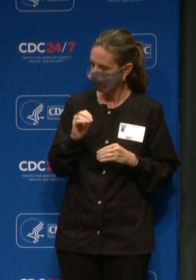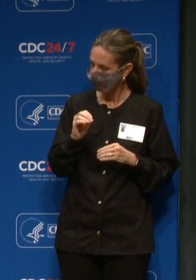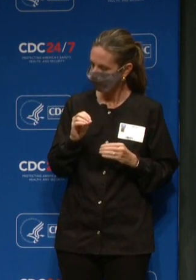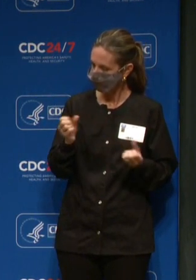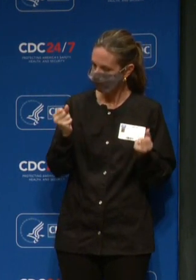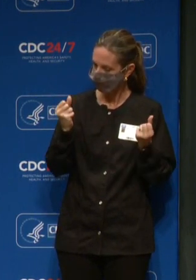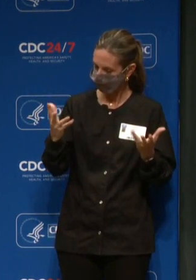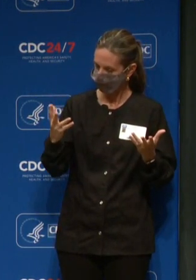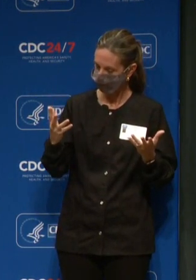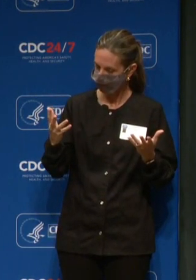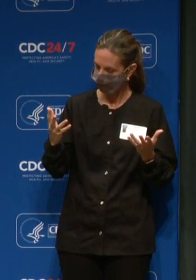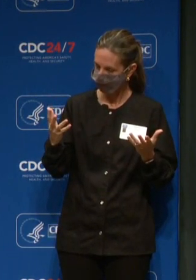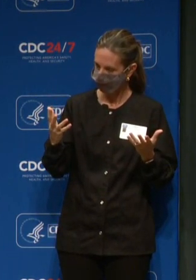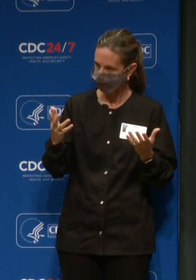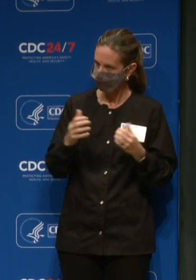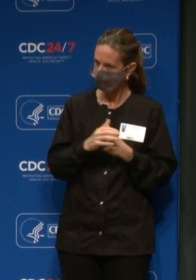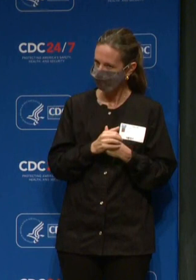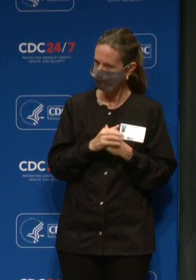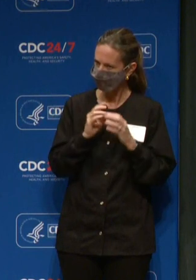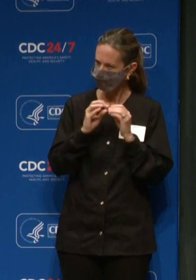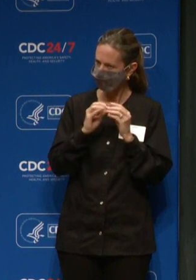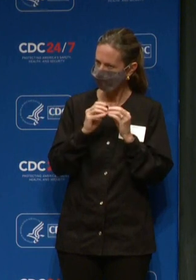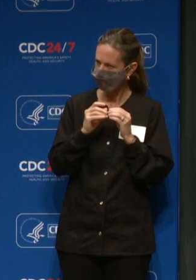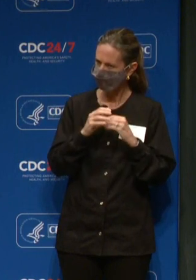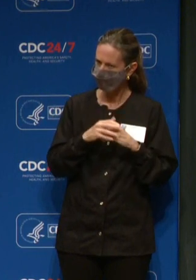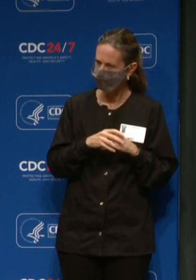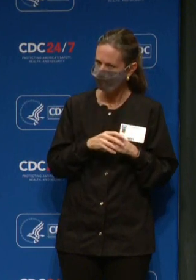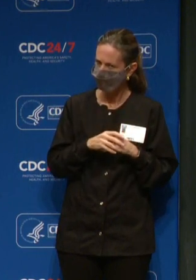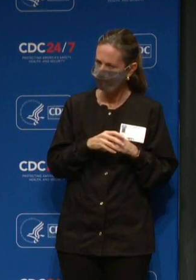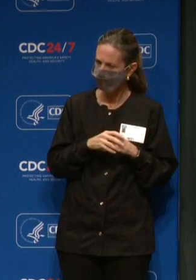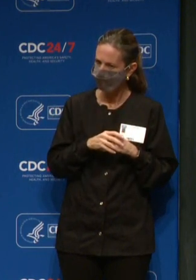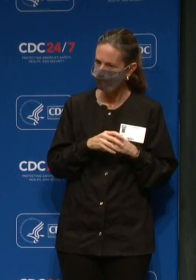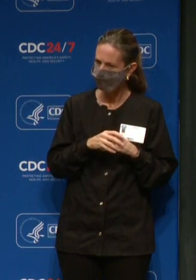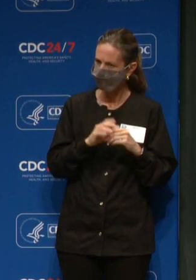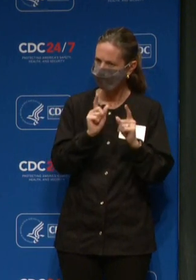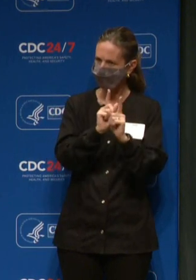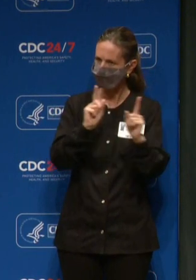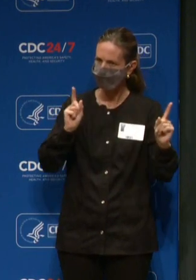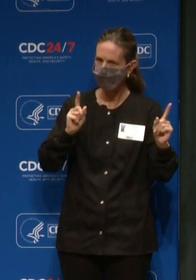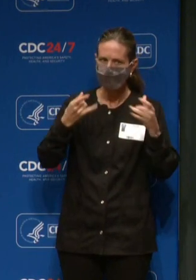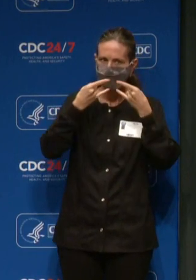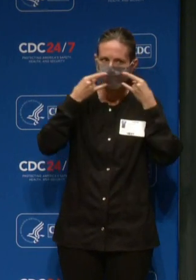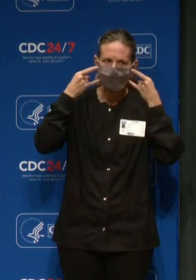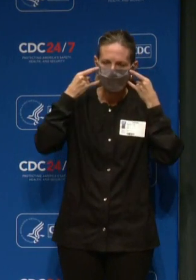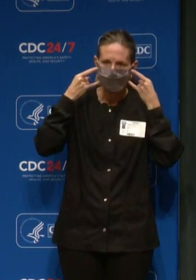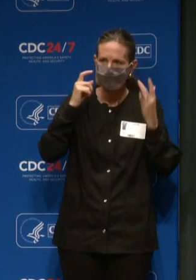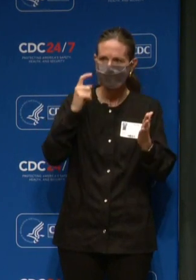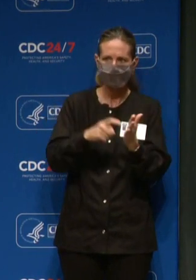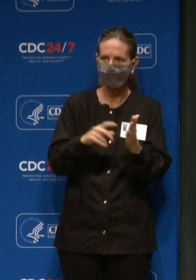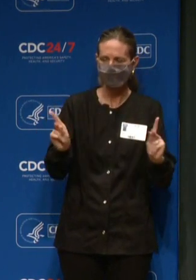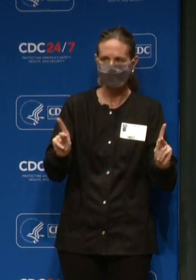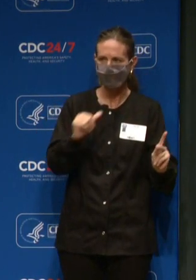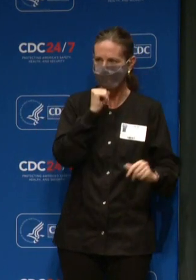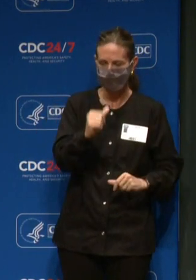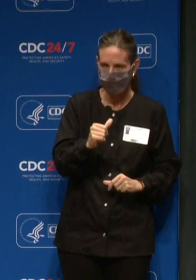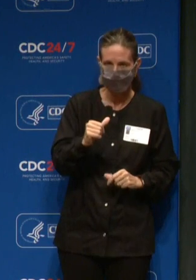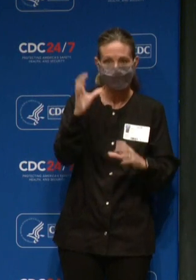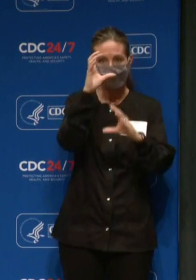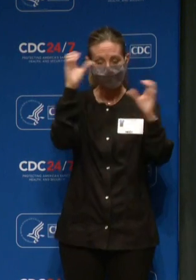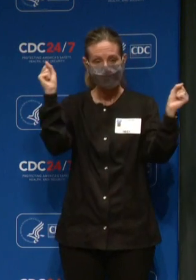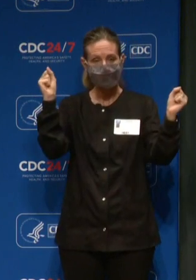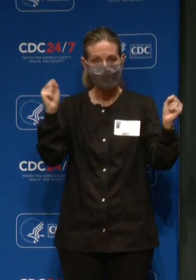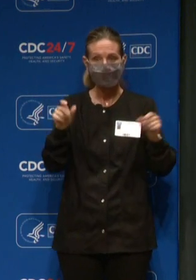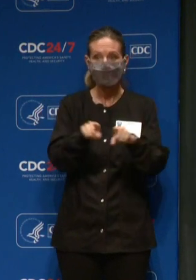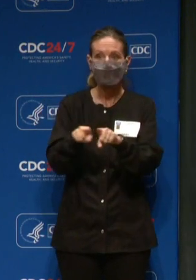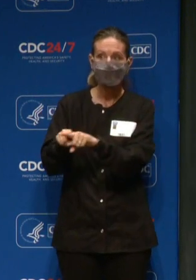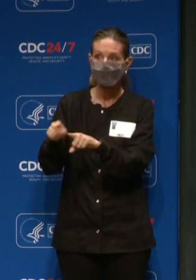in the hottest of hot spots, and most with no social distancing and little mask wearing. The President also says we are rounding the